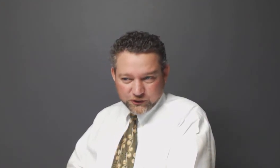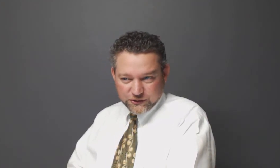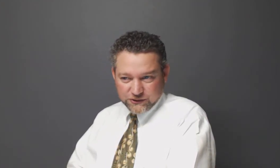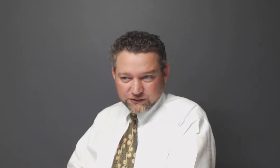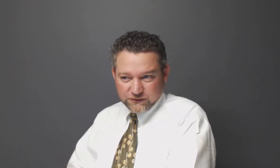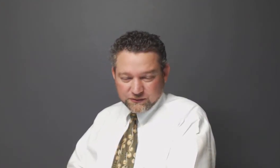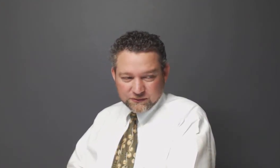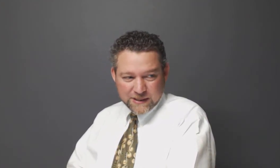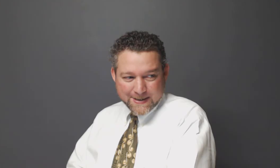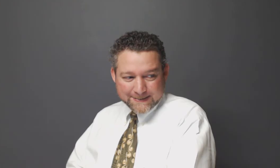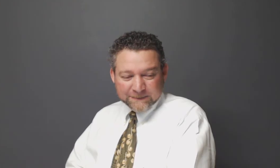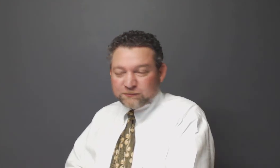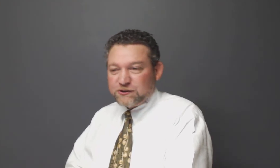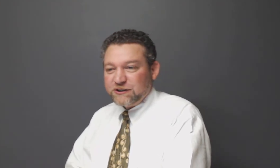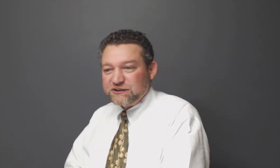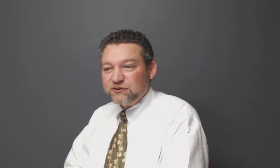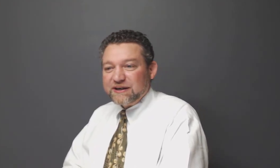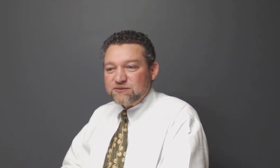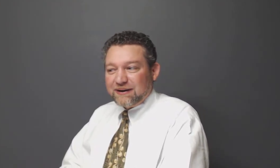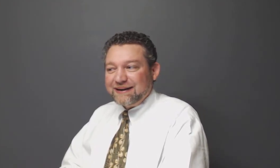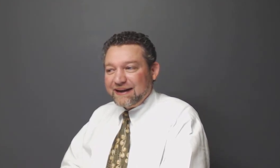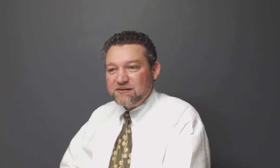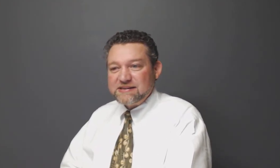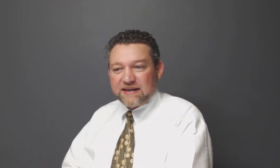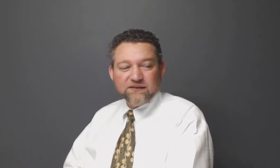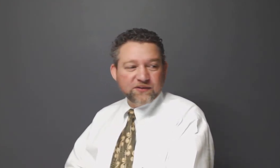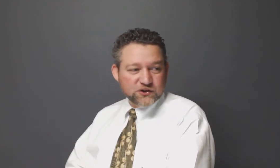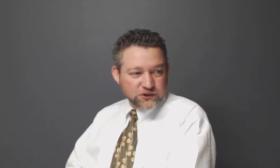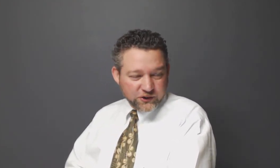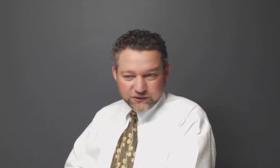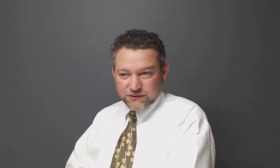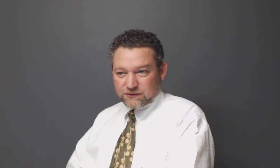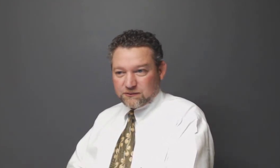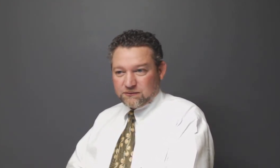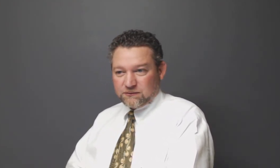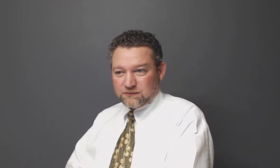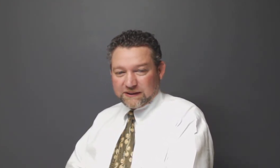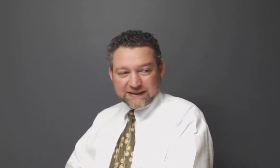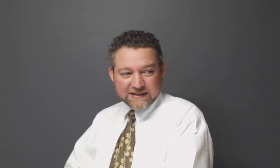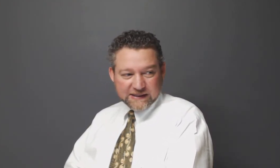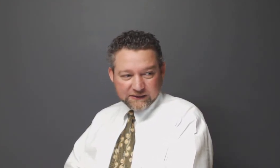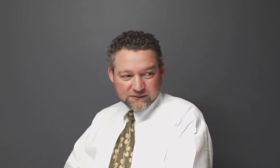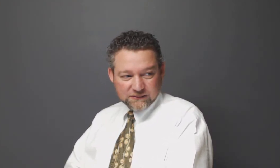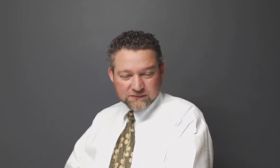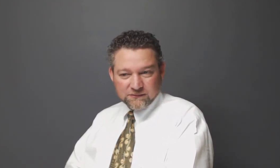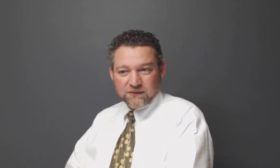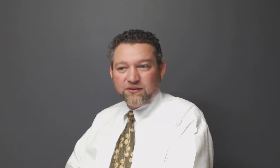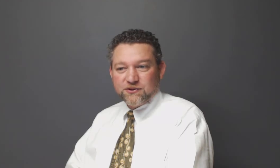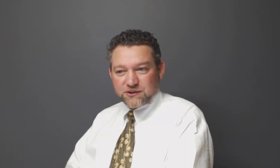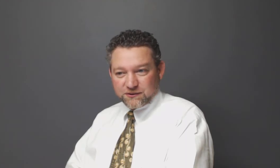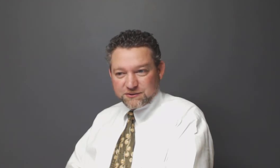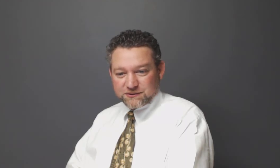church. So Jesus Christ right now is head of the church, not the heathen, the church.